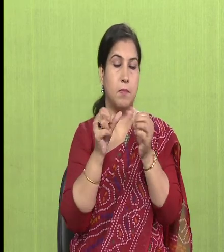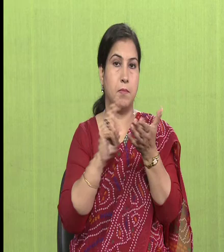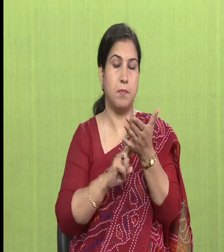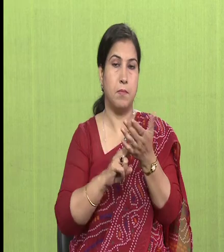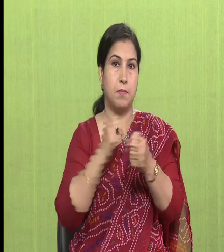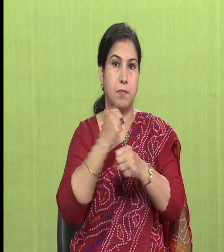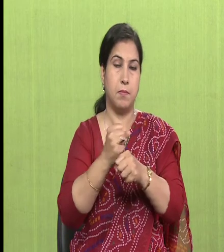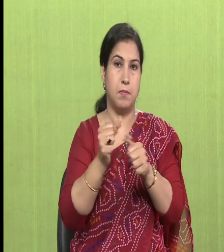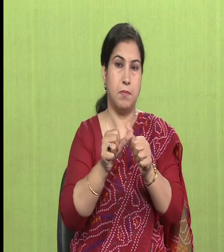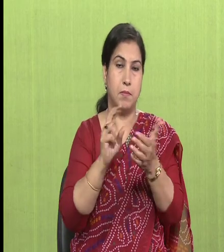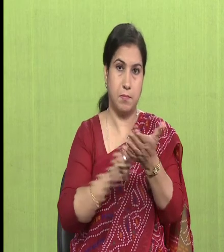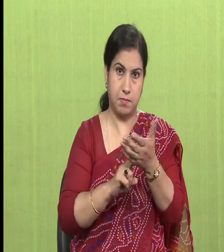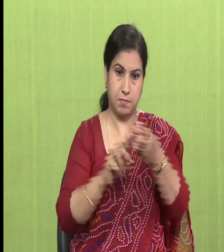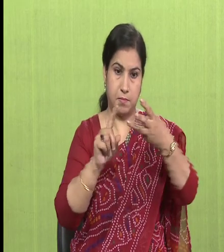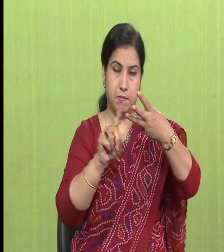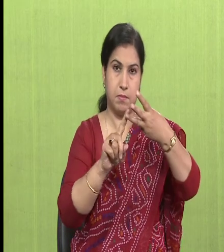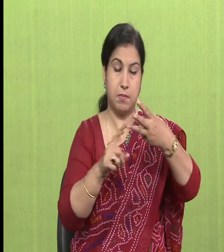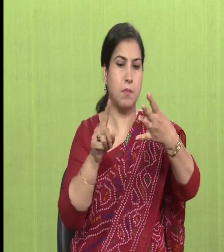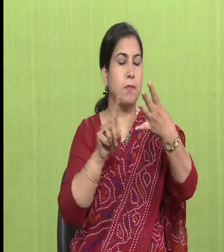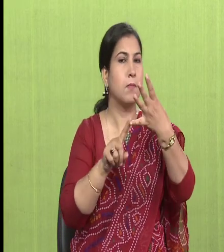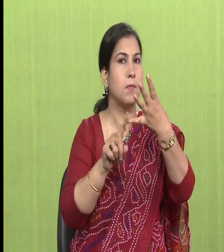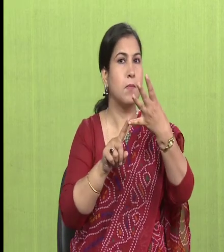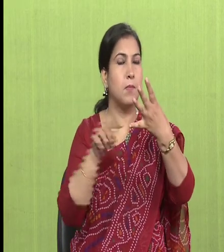Fourth name is Rakhi Garhi.